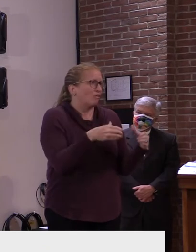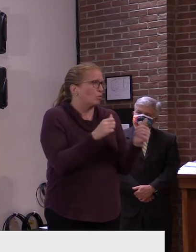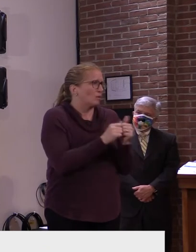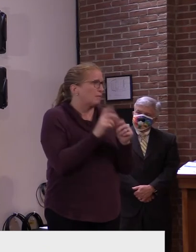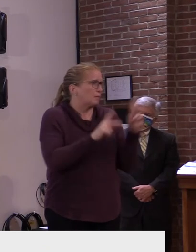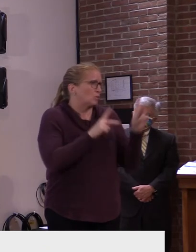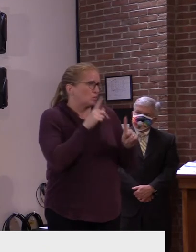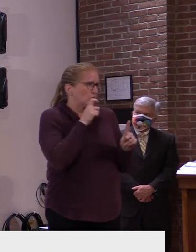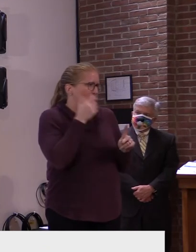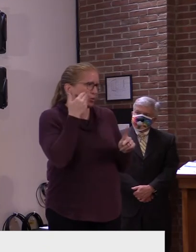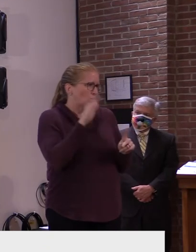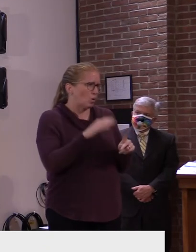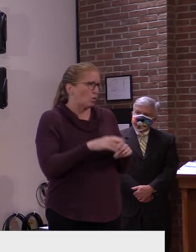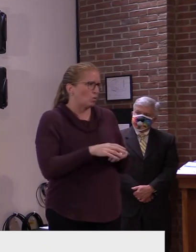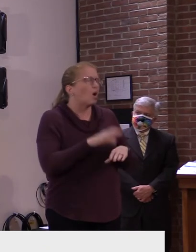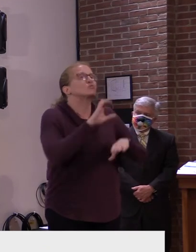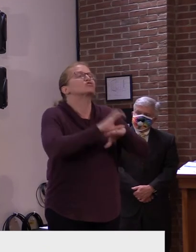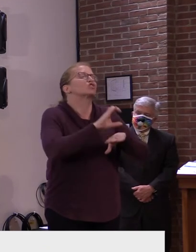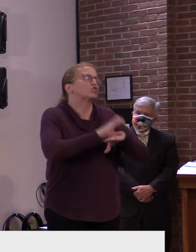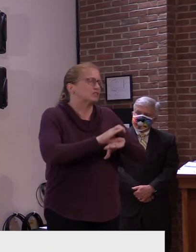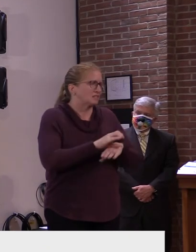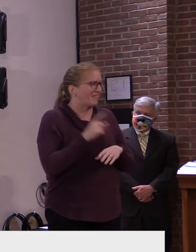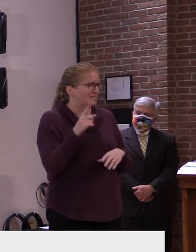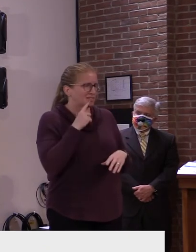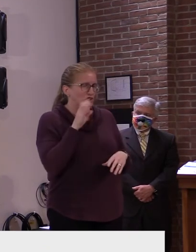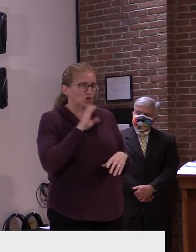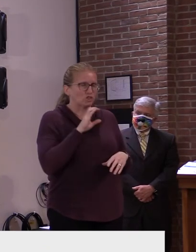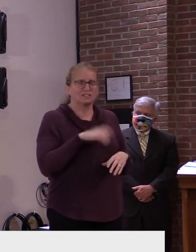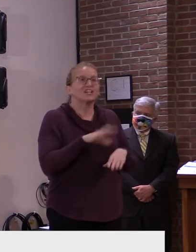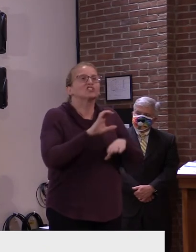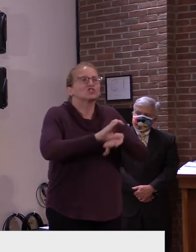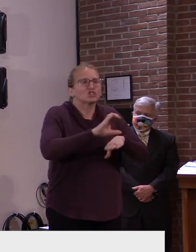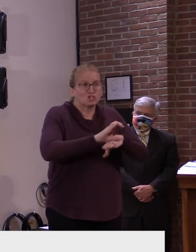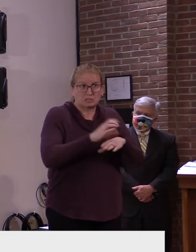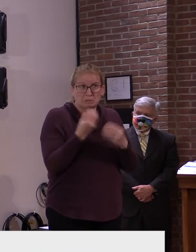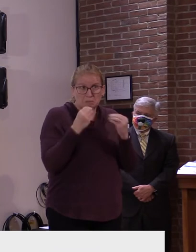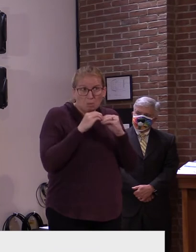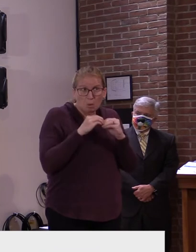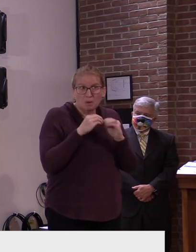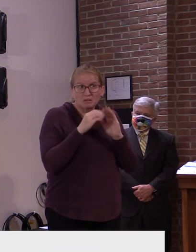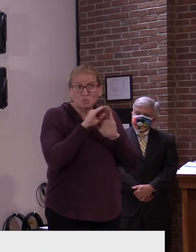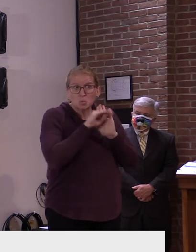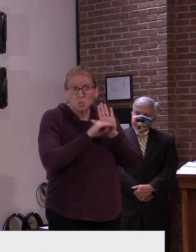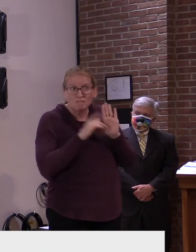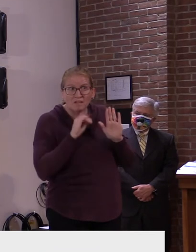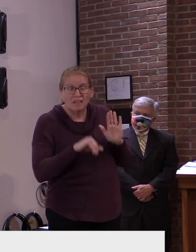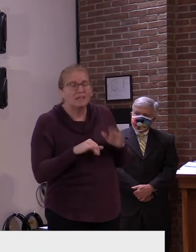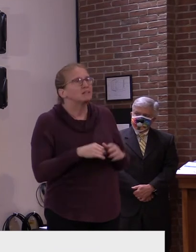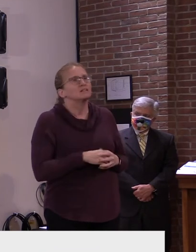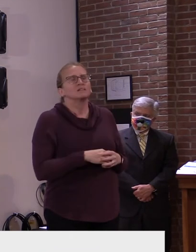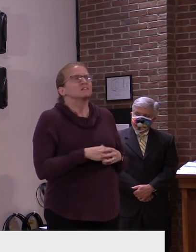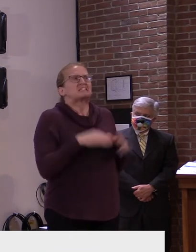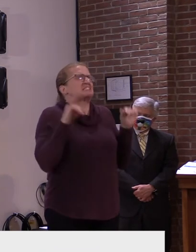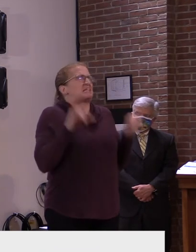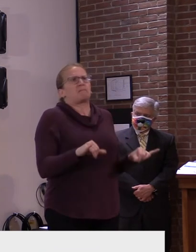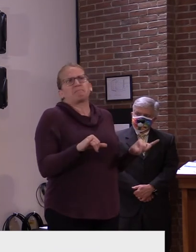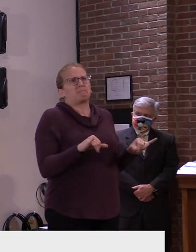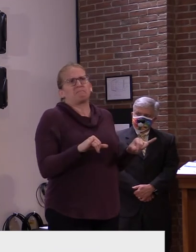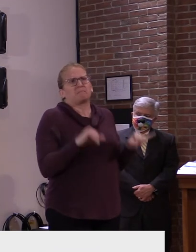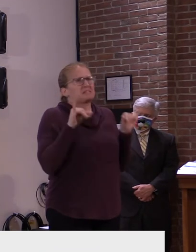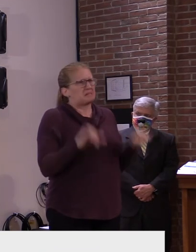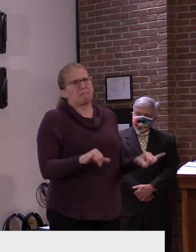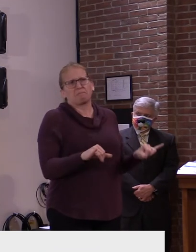other the other guidelines are still in place on the existing guidelines they we have not changed them at this point in time